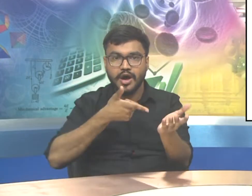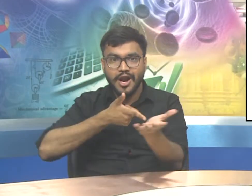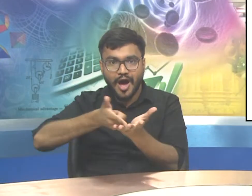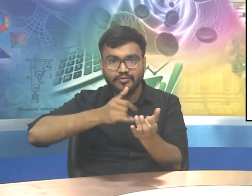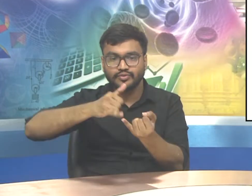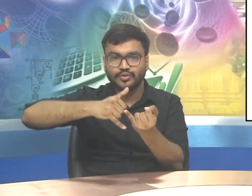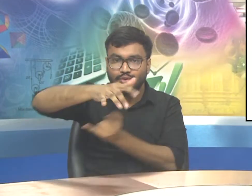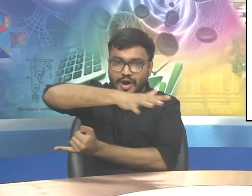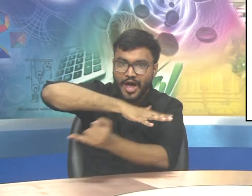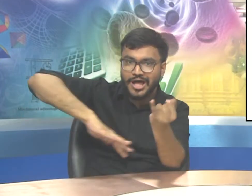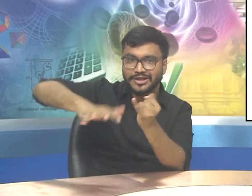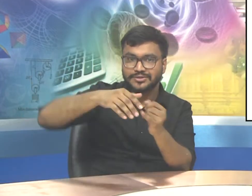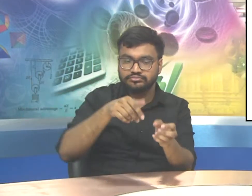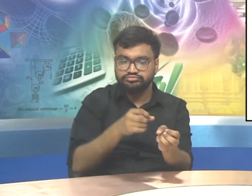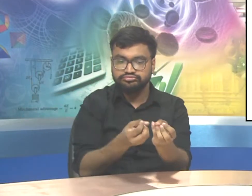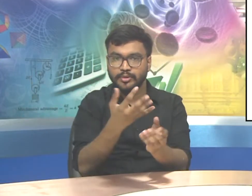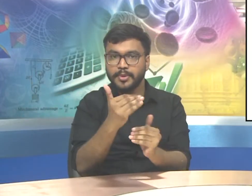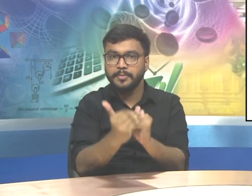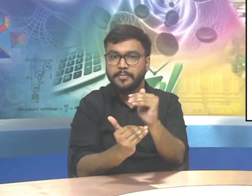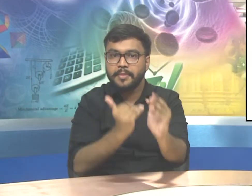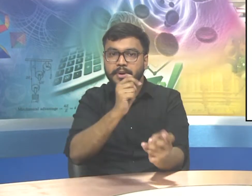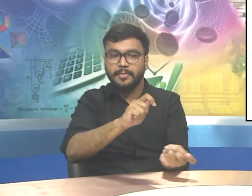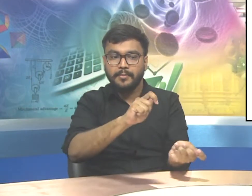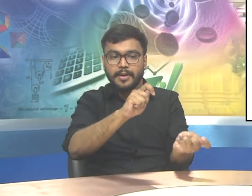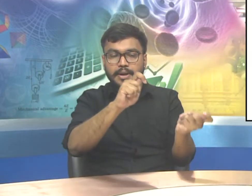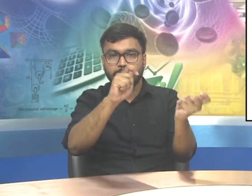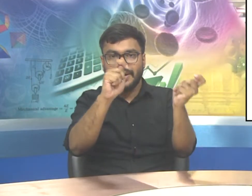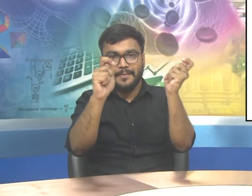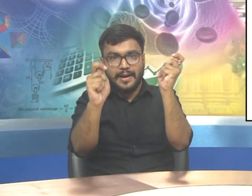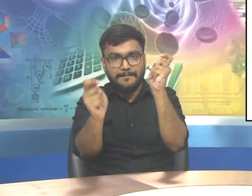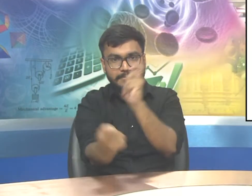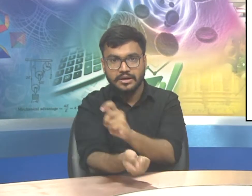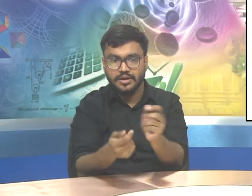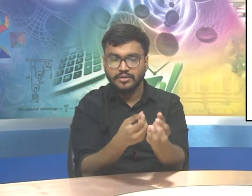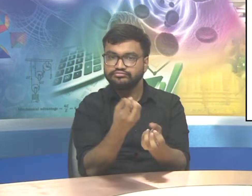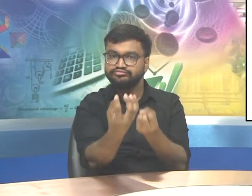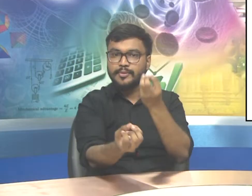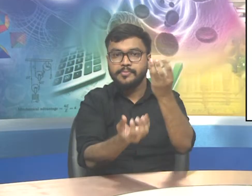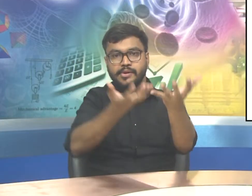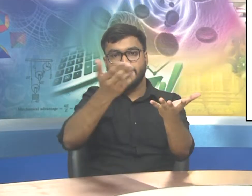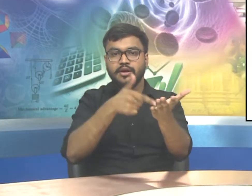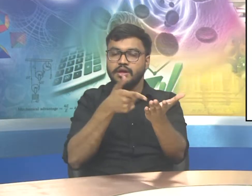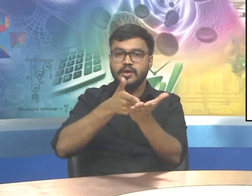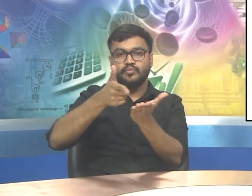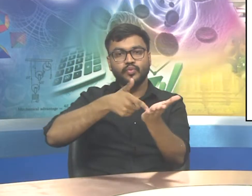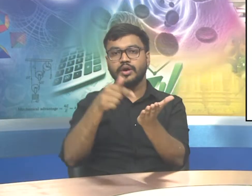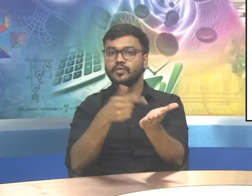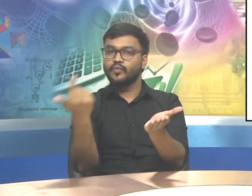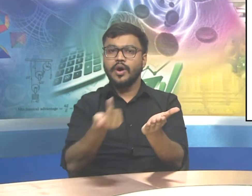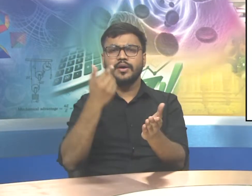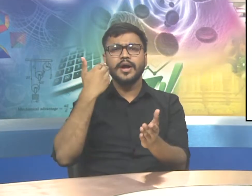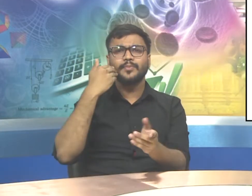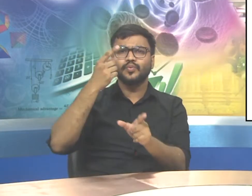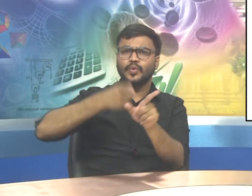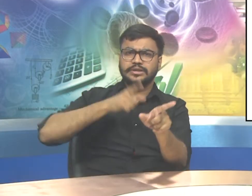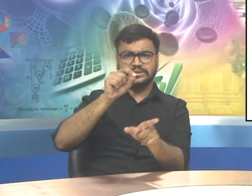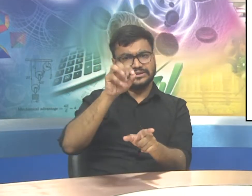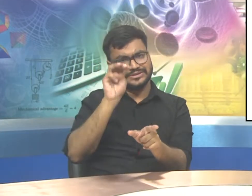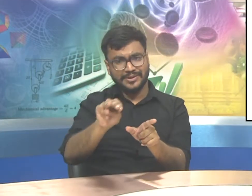This led to the development of a primitive agricultural society about